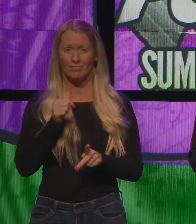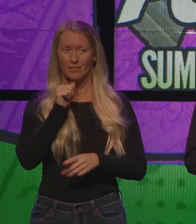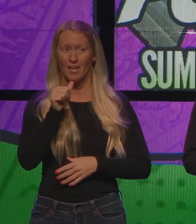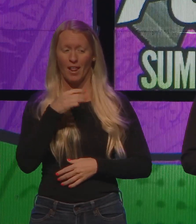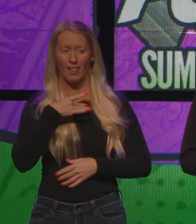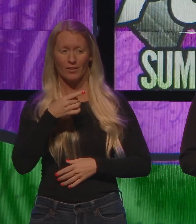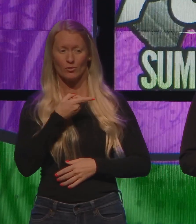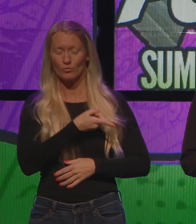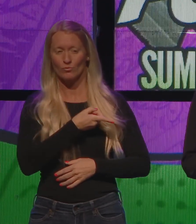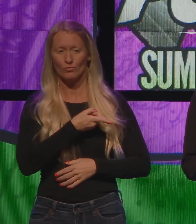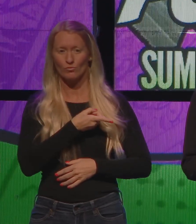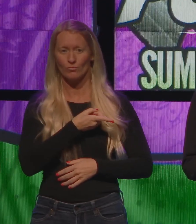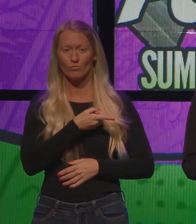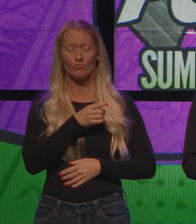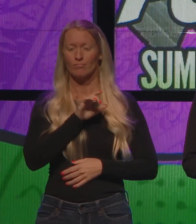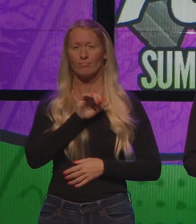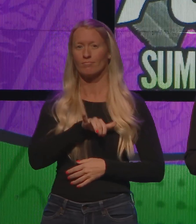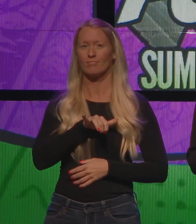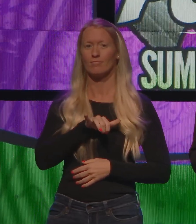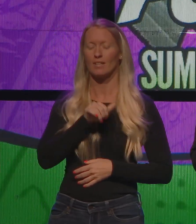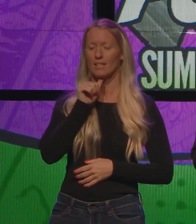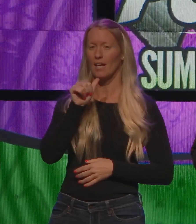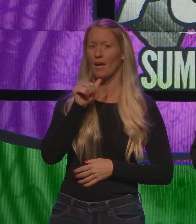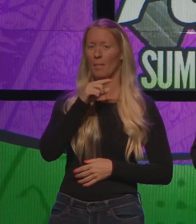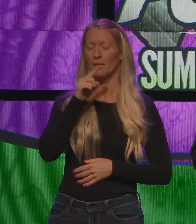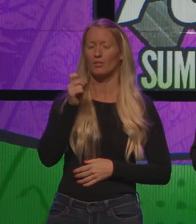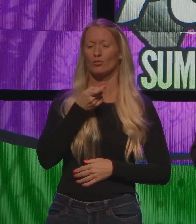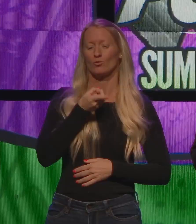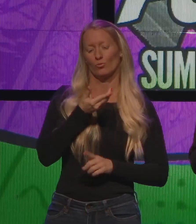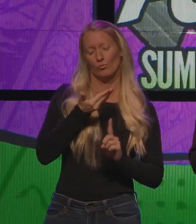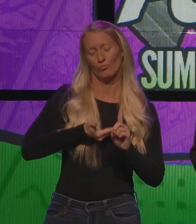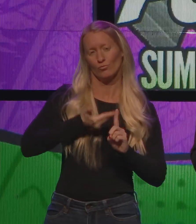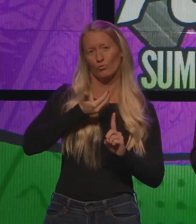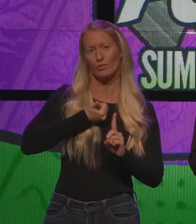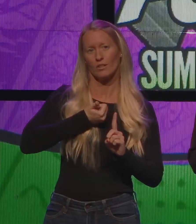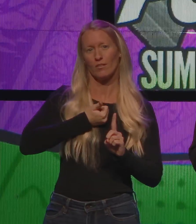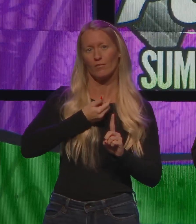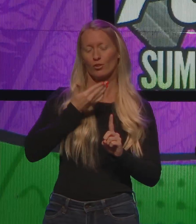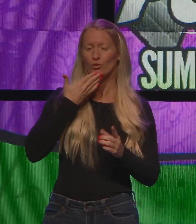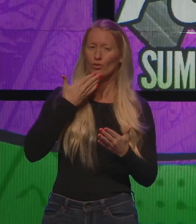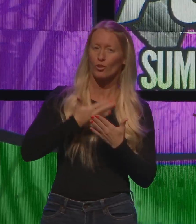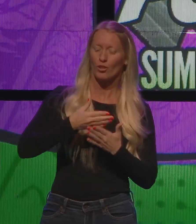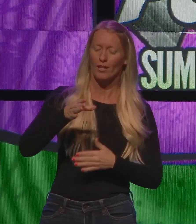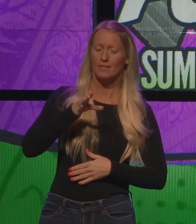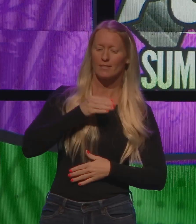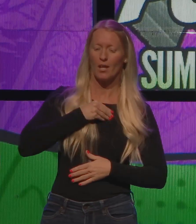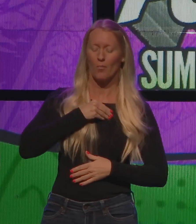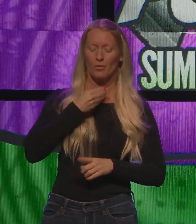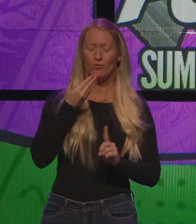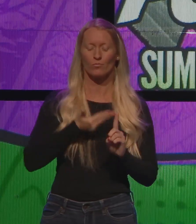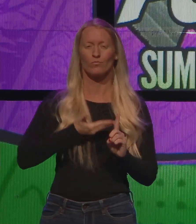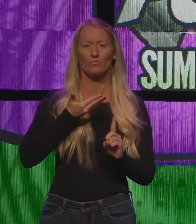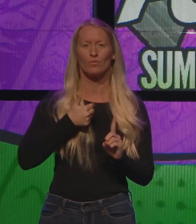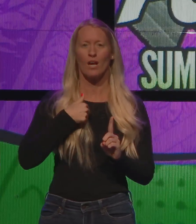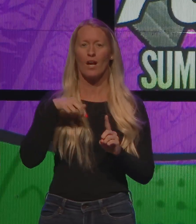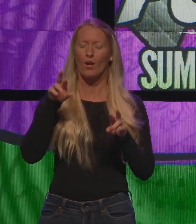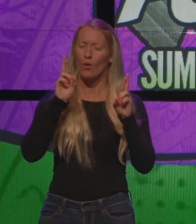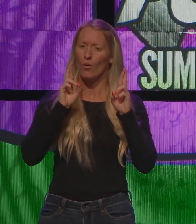You are good as you are. I hope that this can maybe be a reintroduction to